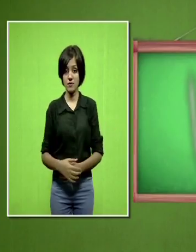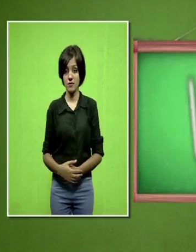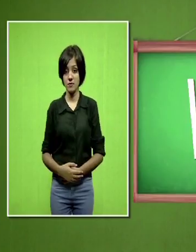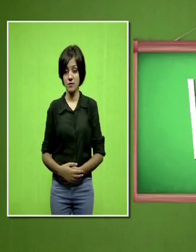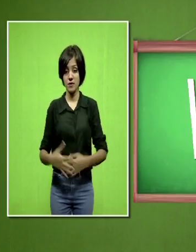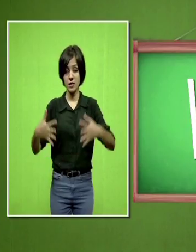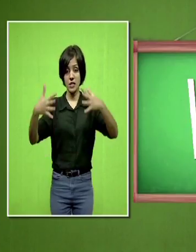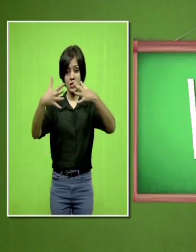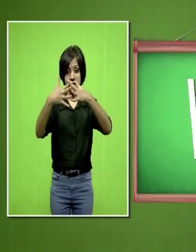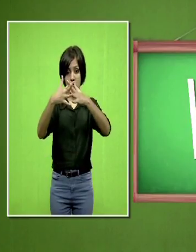W,